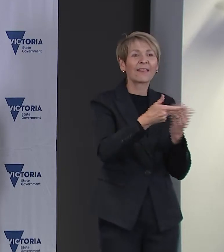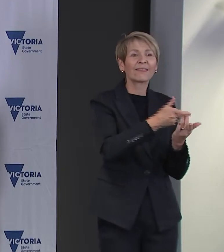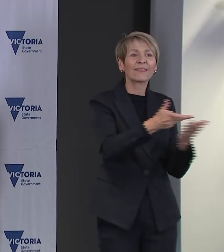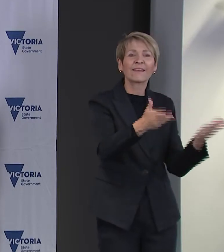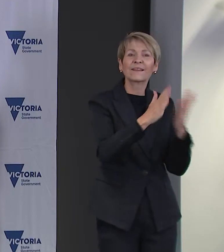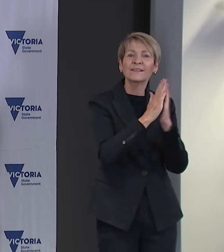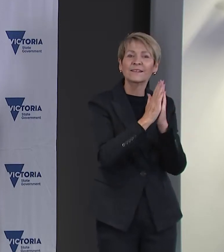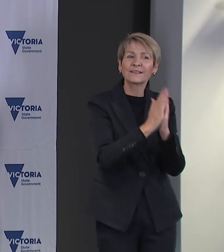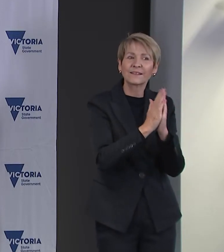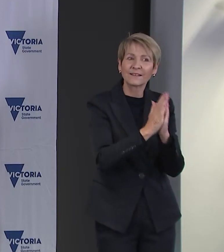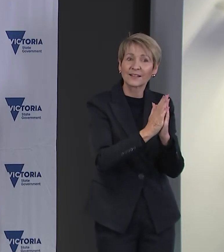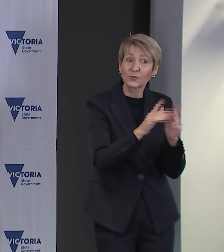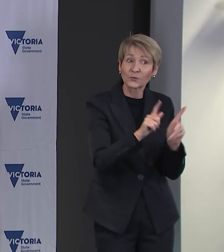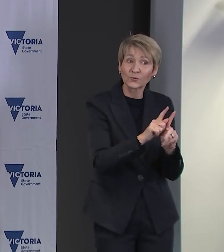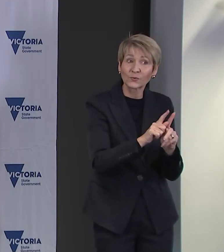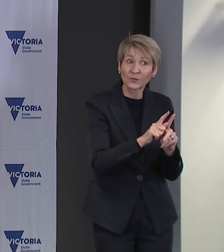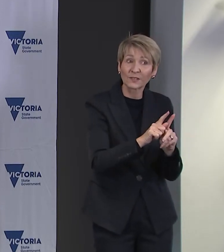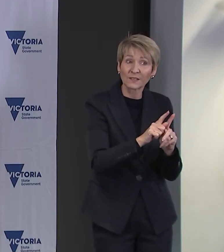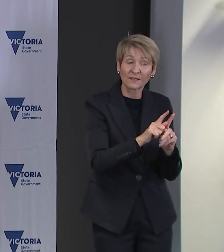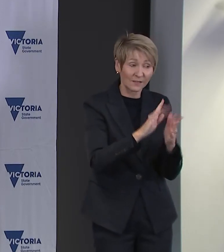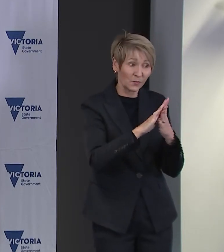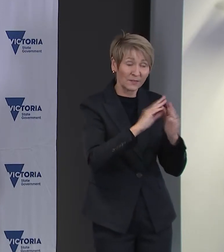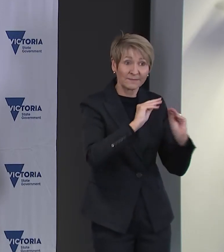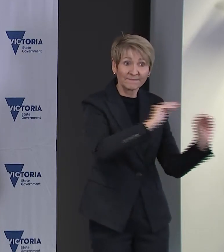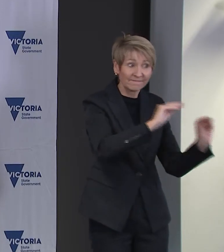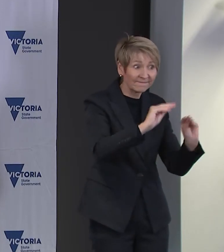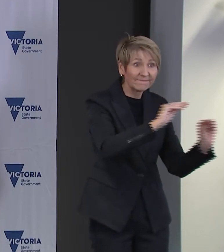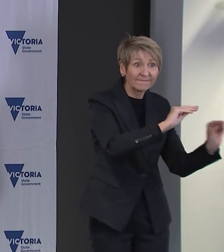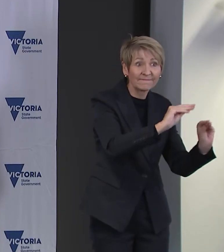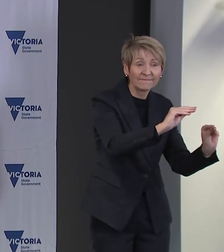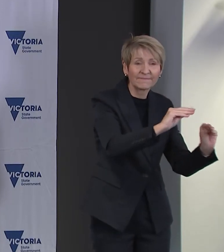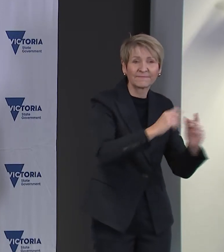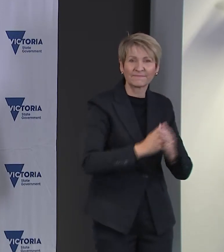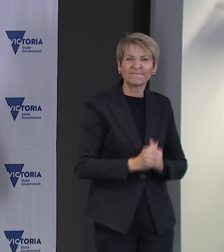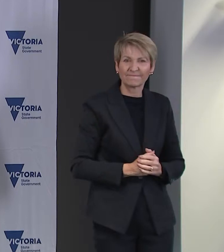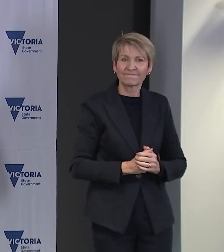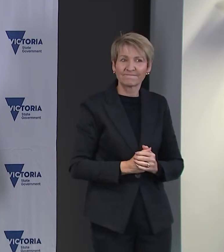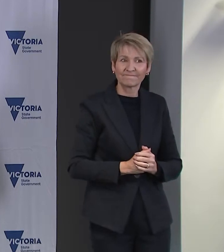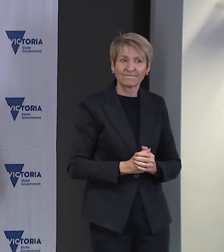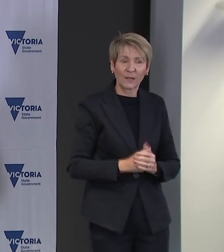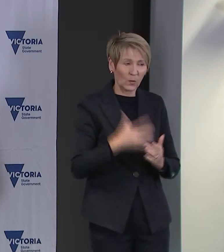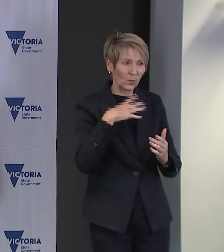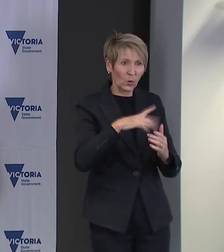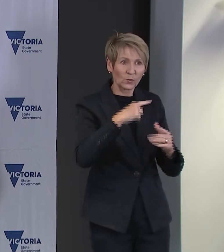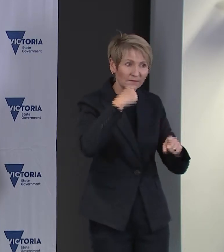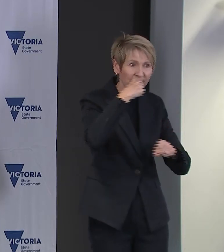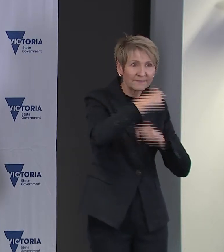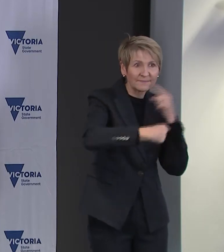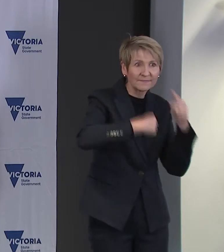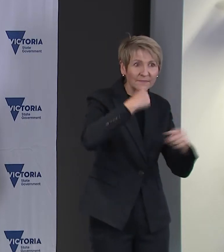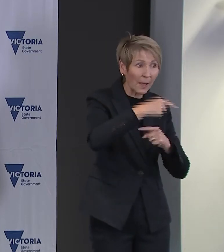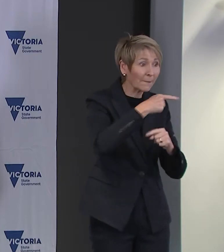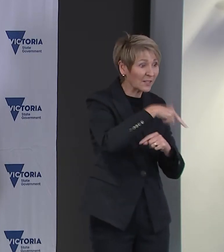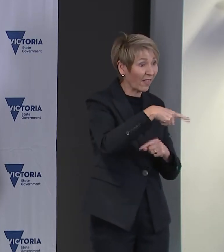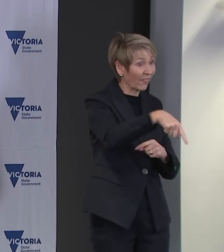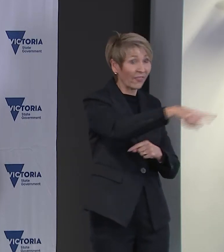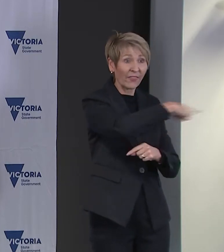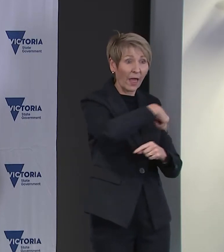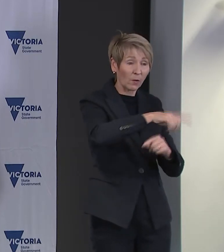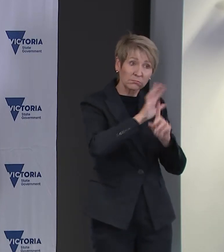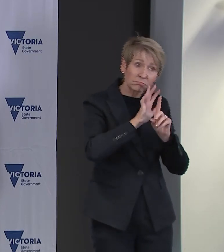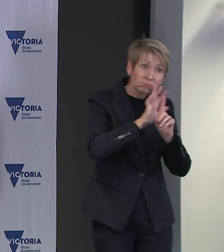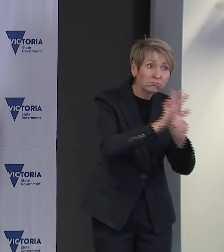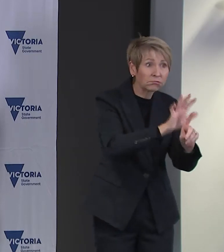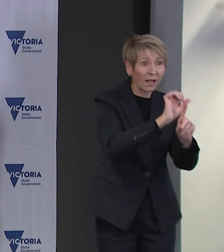as part of those communities is reliable, engaged sources on the ground that those communities